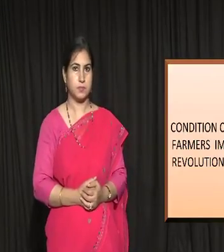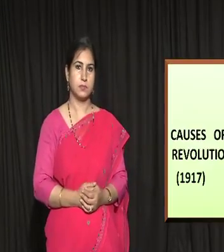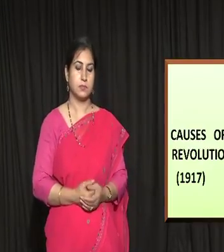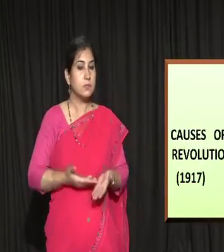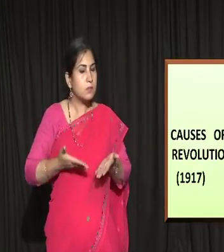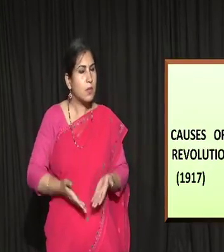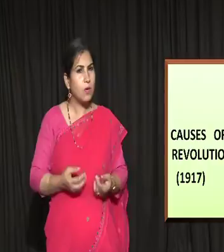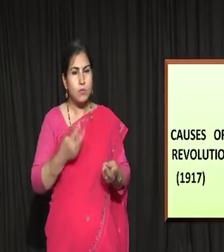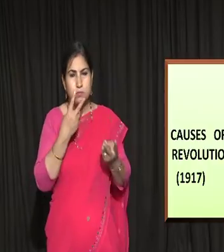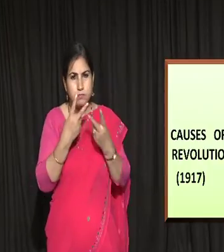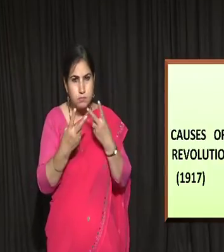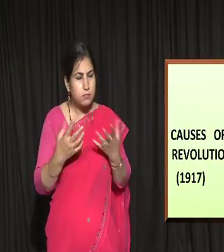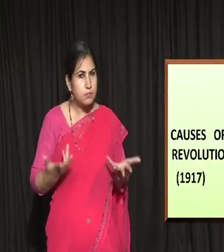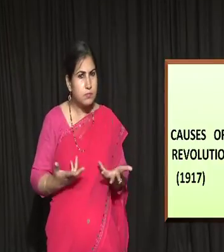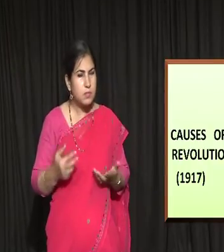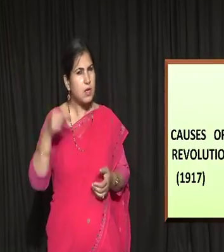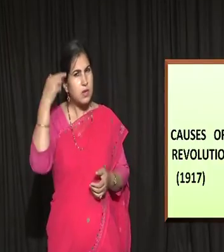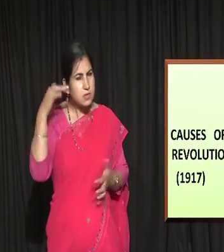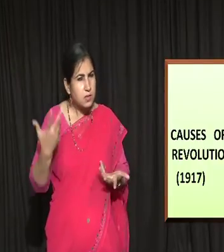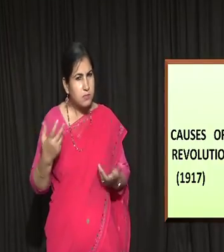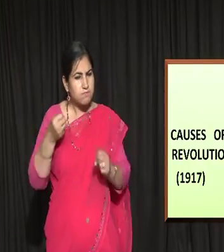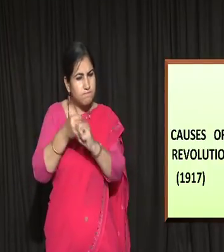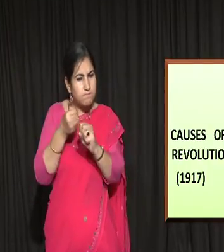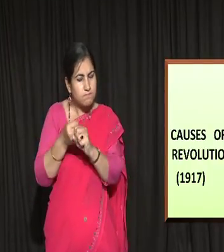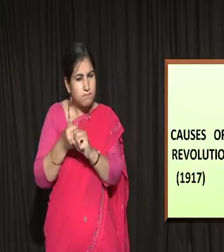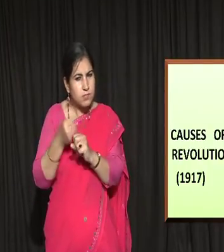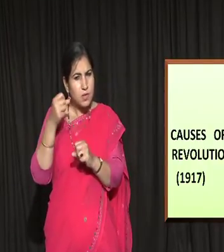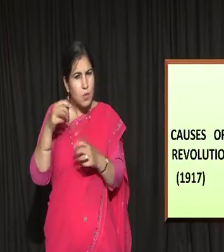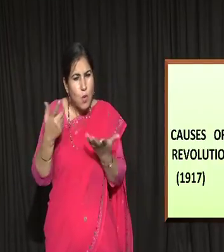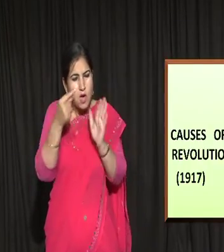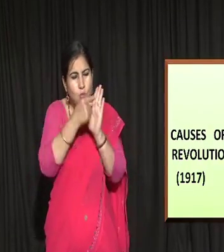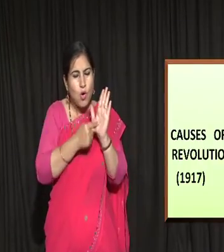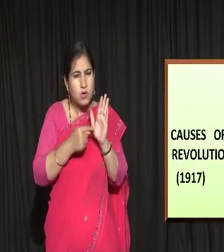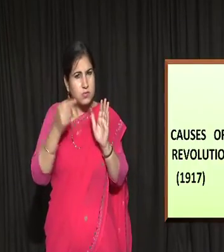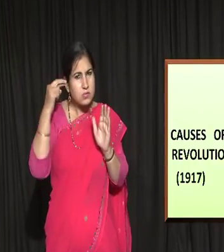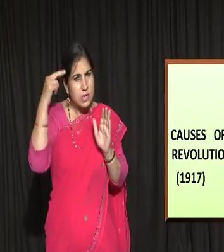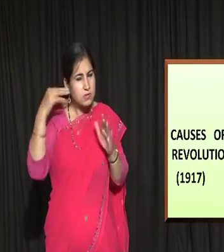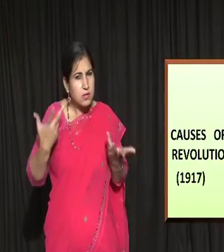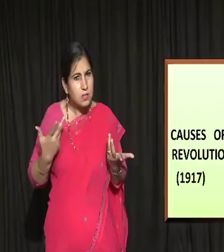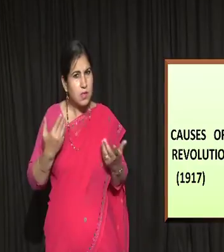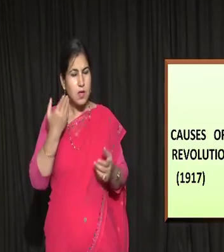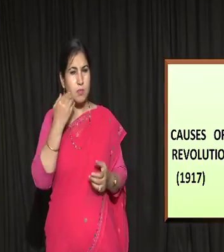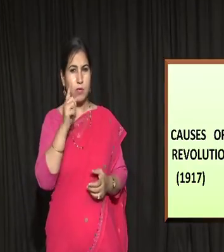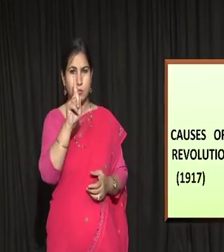Let us now try to find out the causes of the Russian Revolution of the year